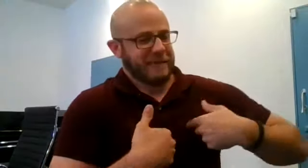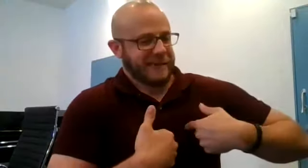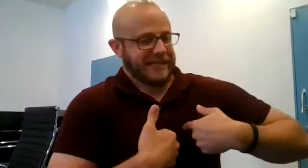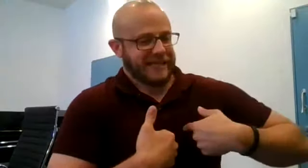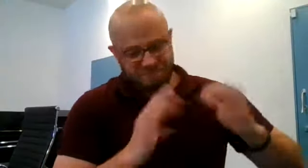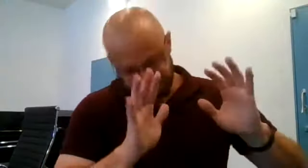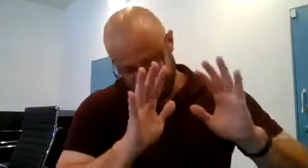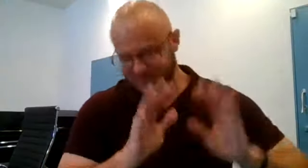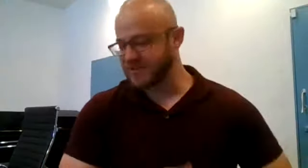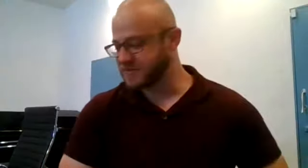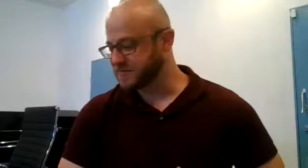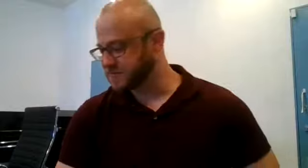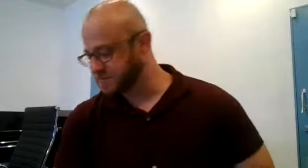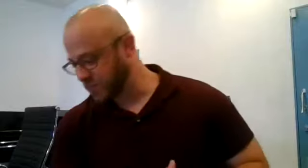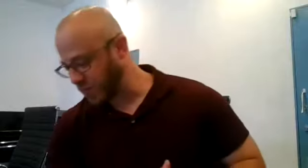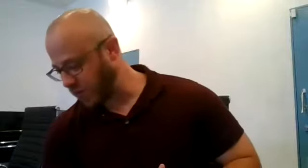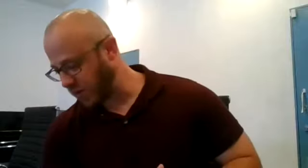me. That's for me.